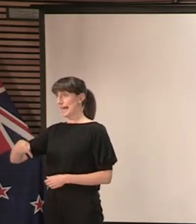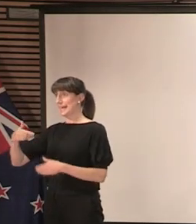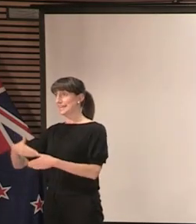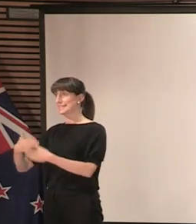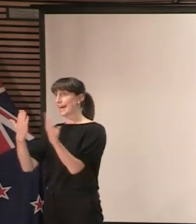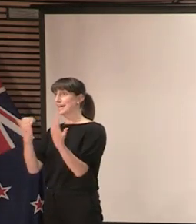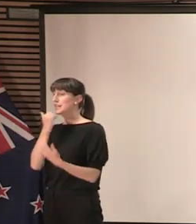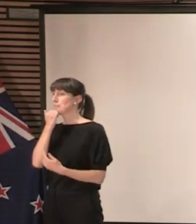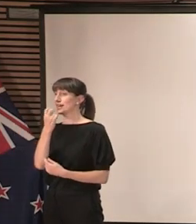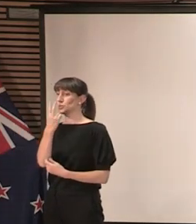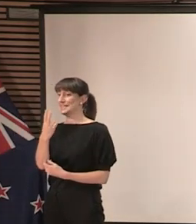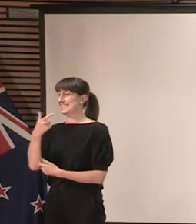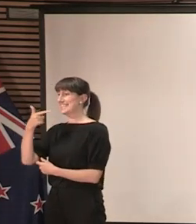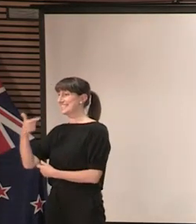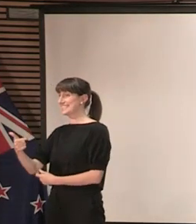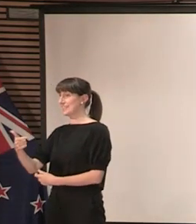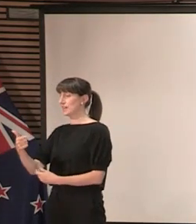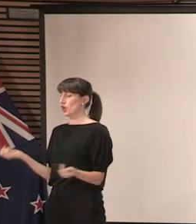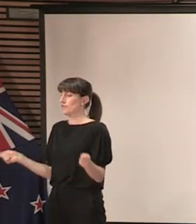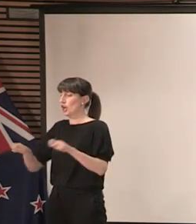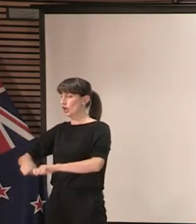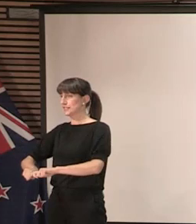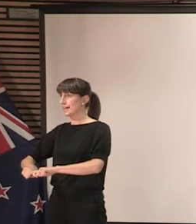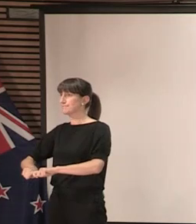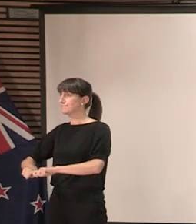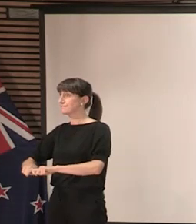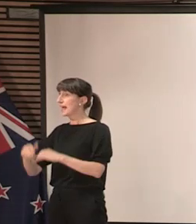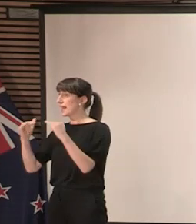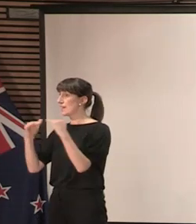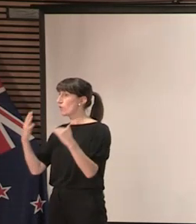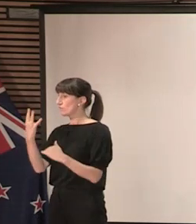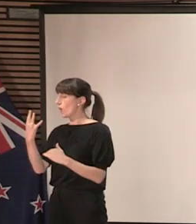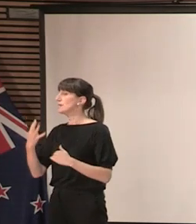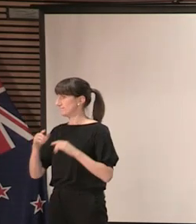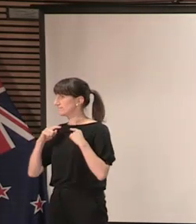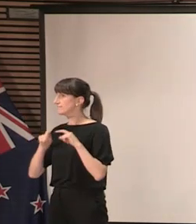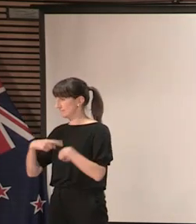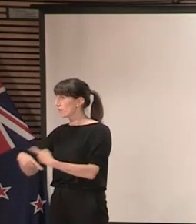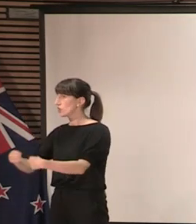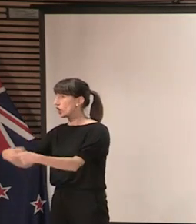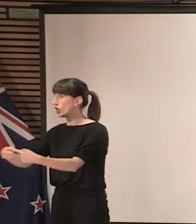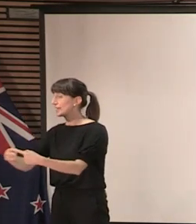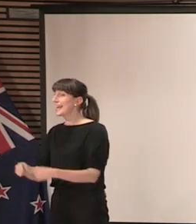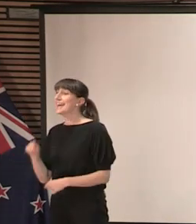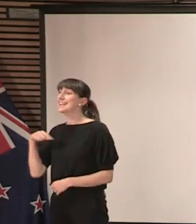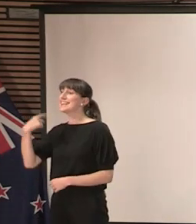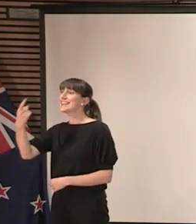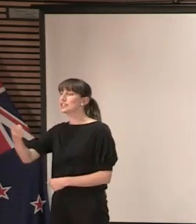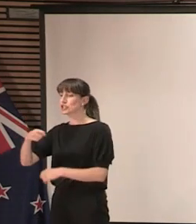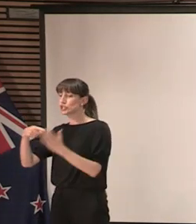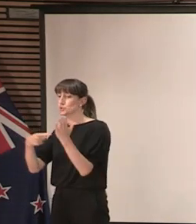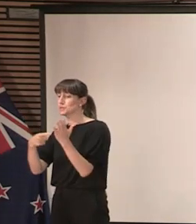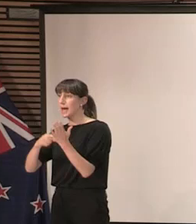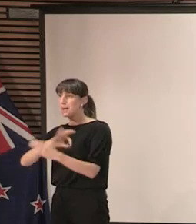our lockdown and we remain at alert level 4. We'll be waking up to alert level 3 next Tuesday